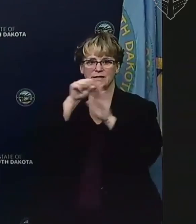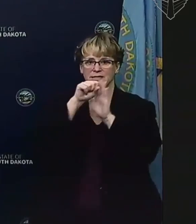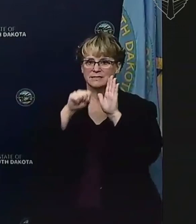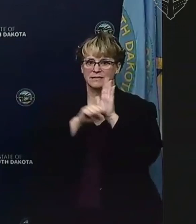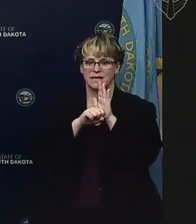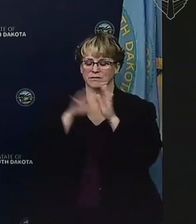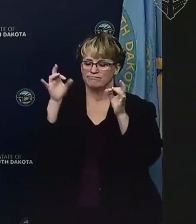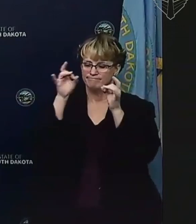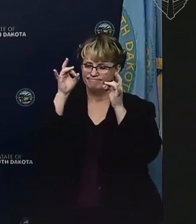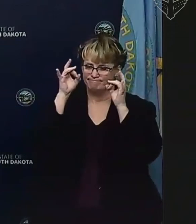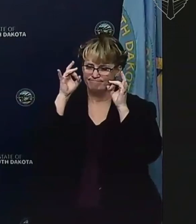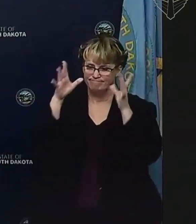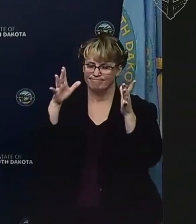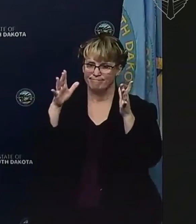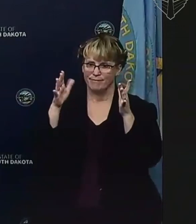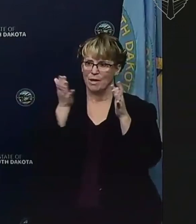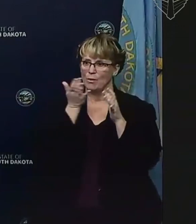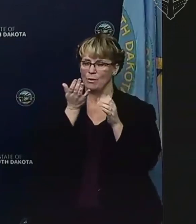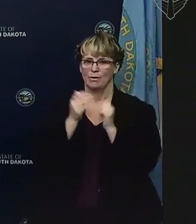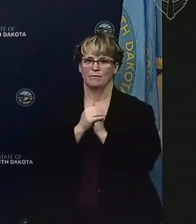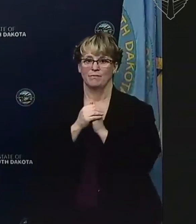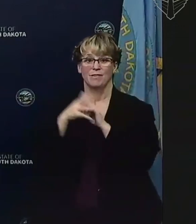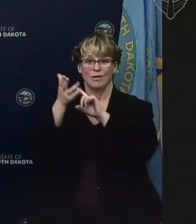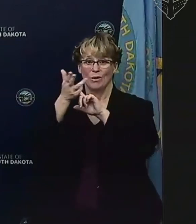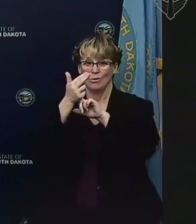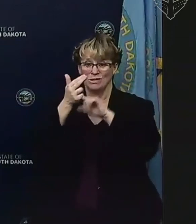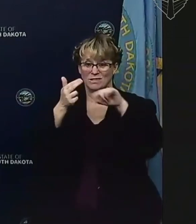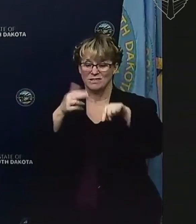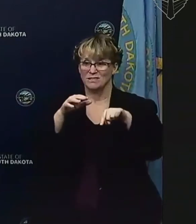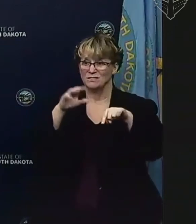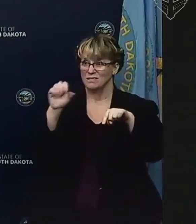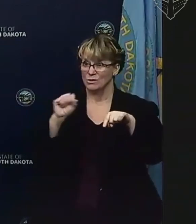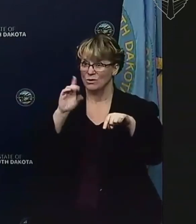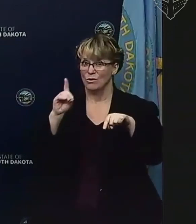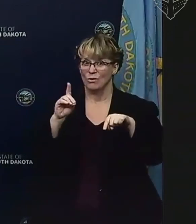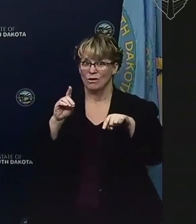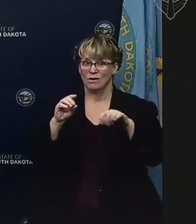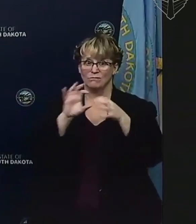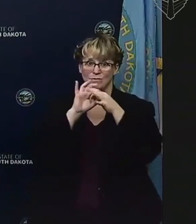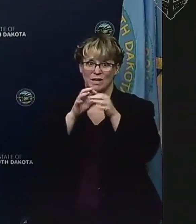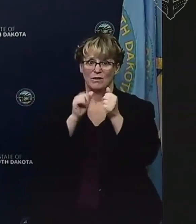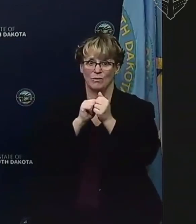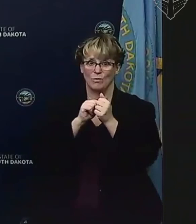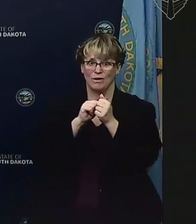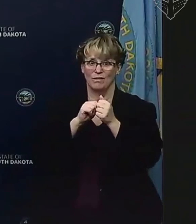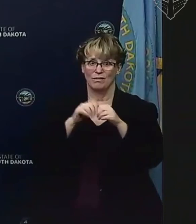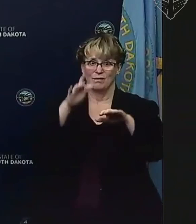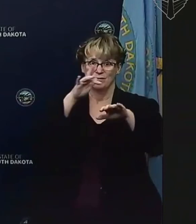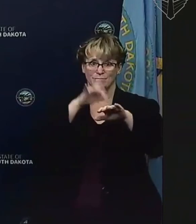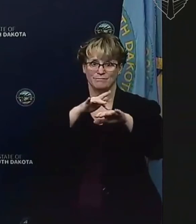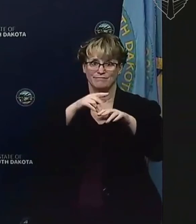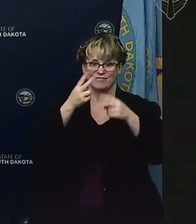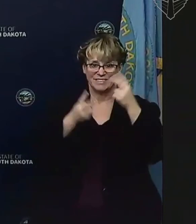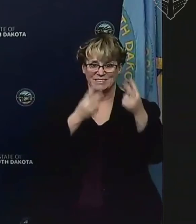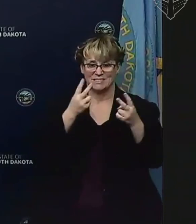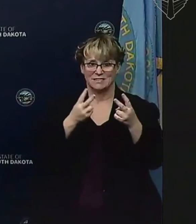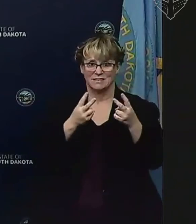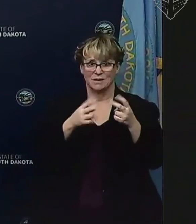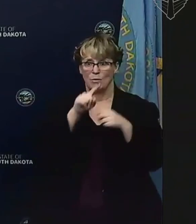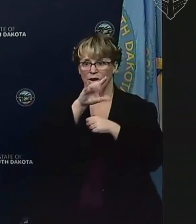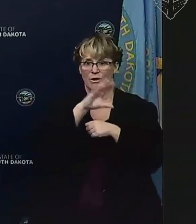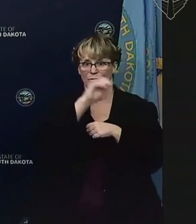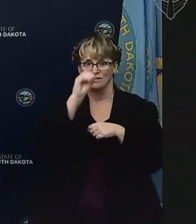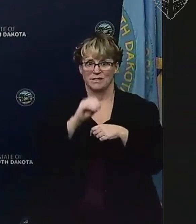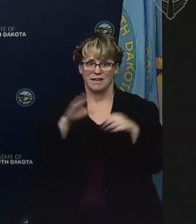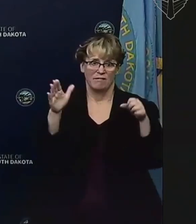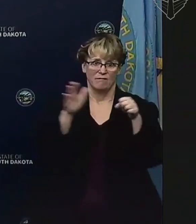completely devastated and wiped out. Our hospitality industry, which largely deals with tourism, went from 100% bookings at most of our hotels